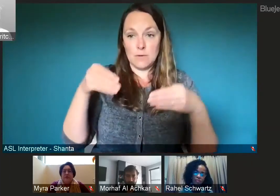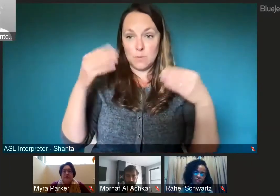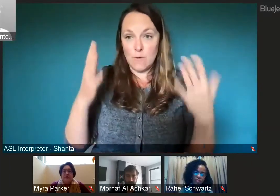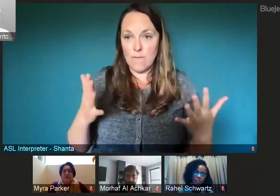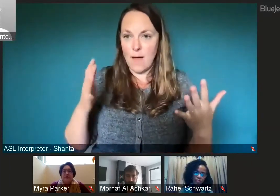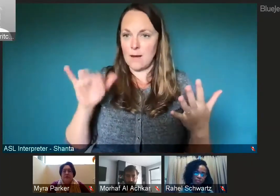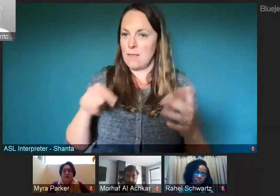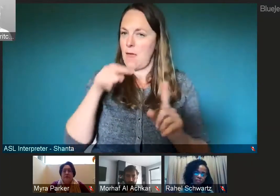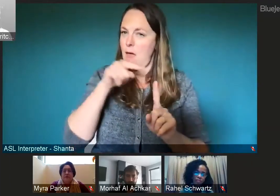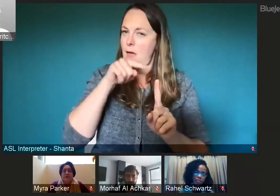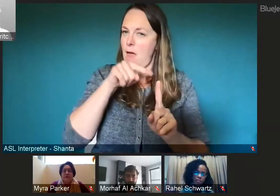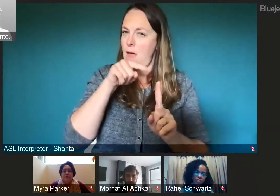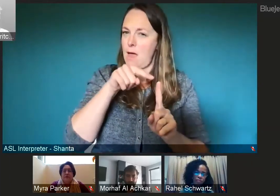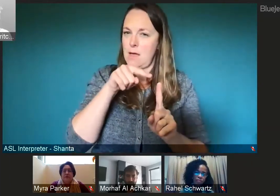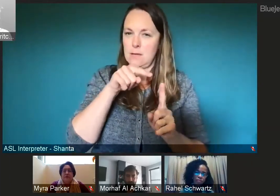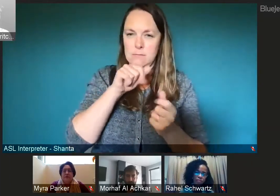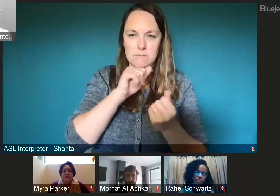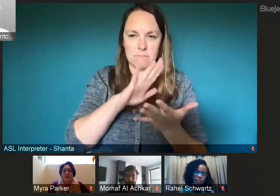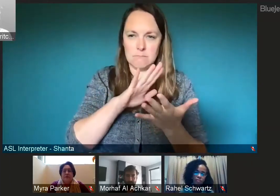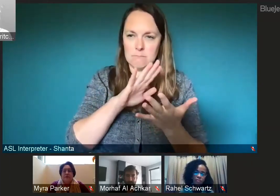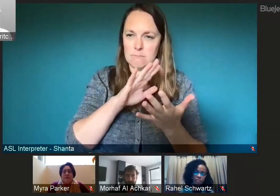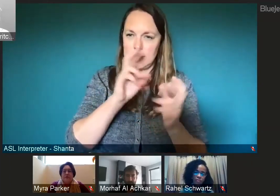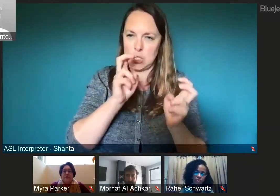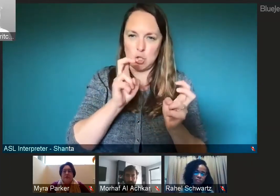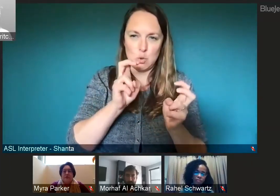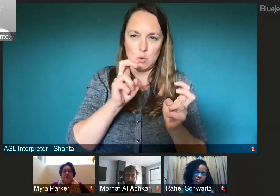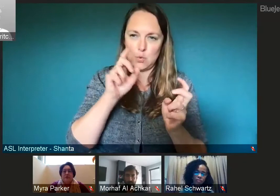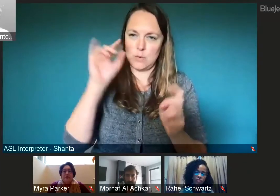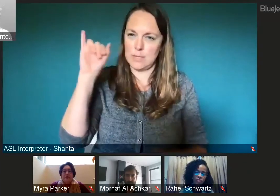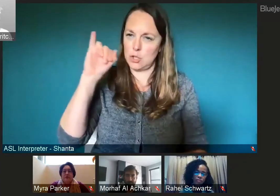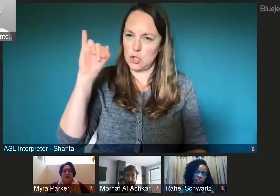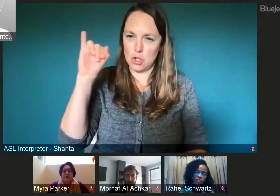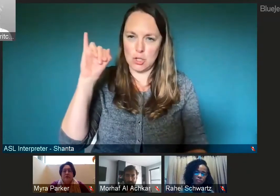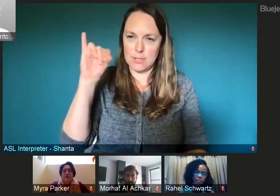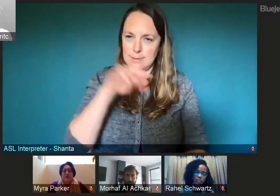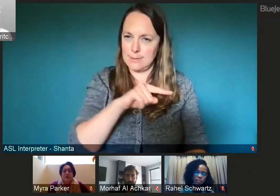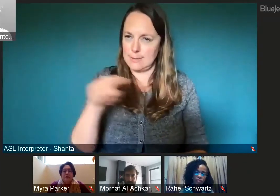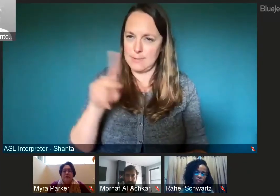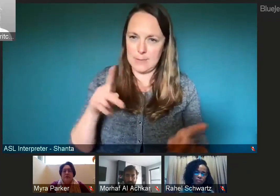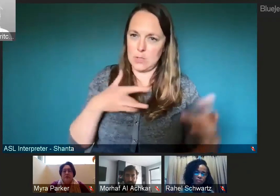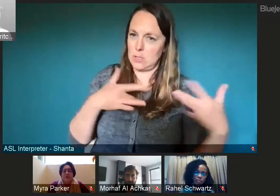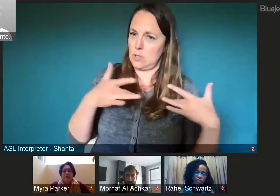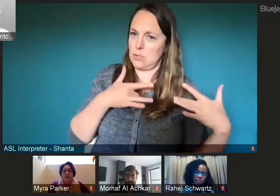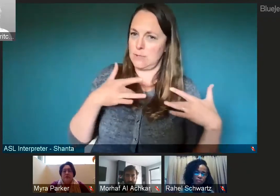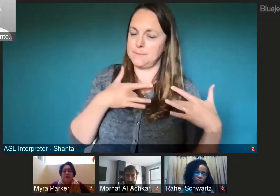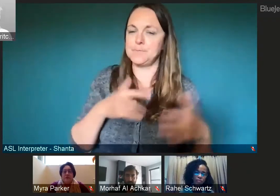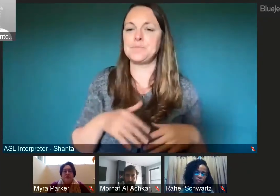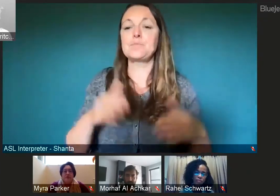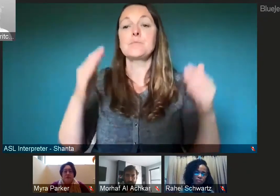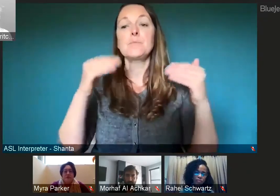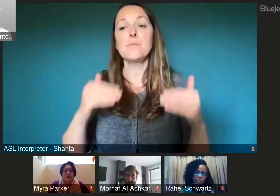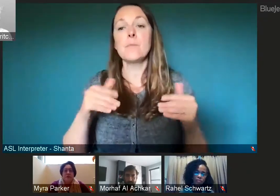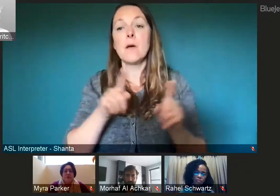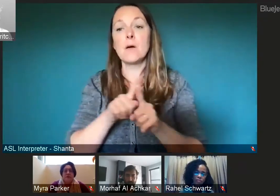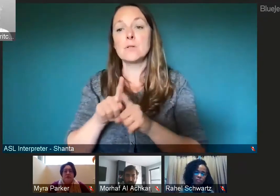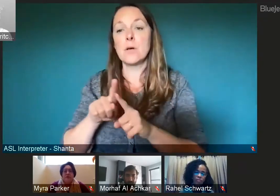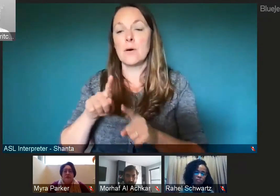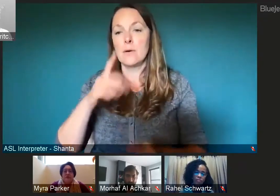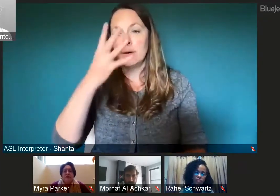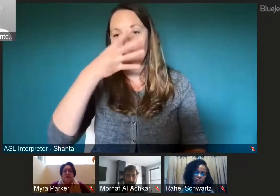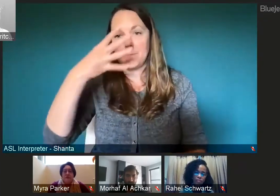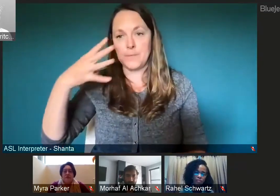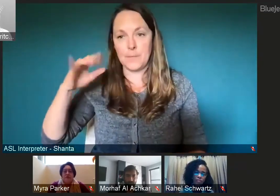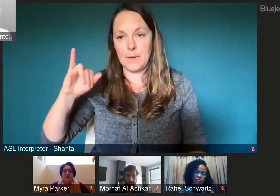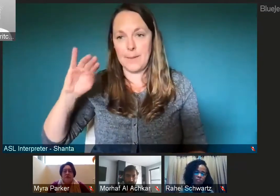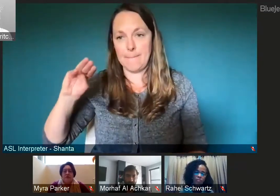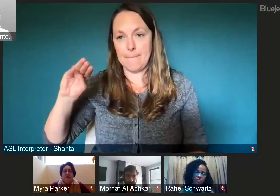we deal with in terms of the people. The other thing that we deal with is immigration. The other thing